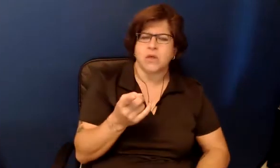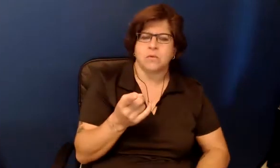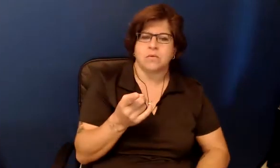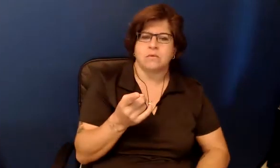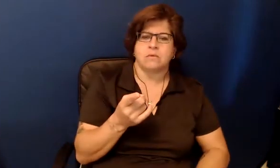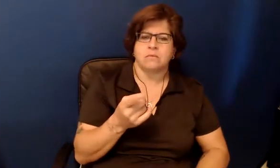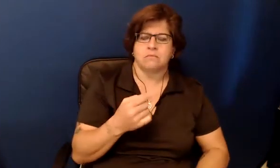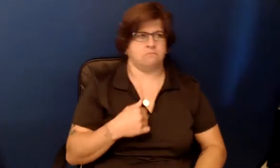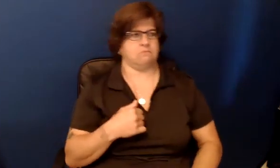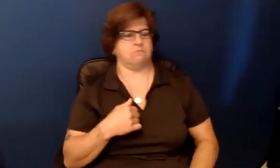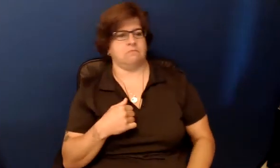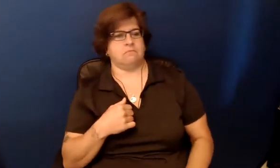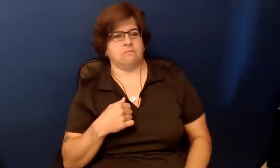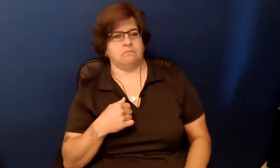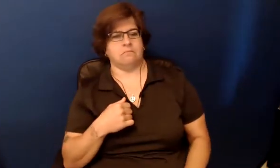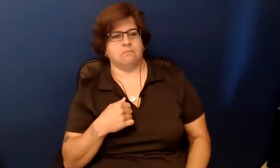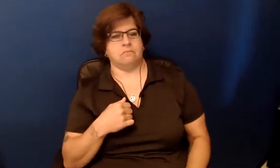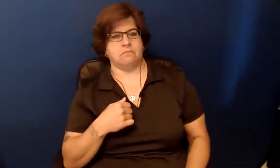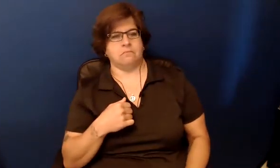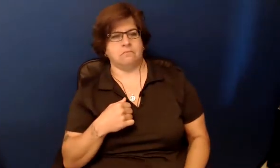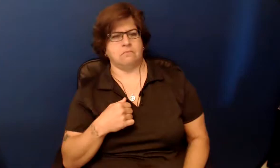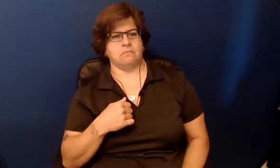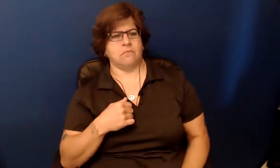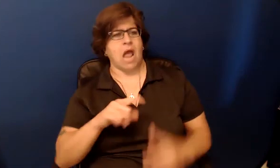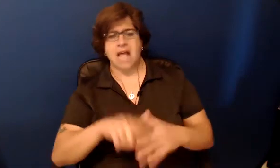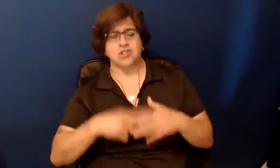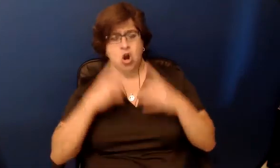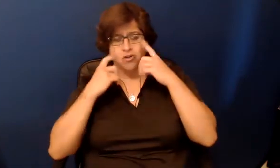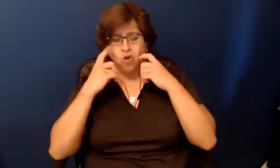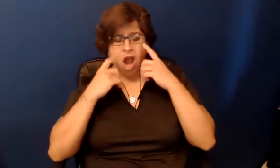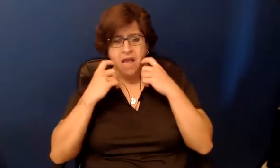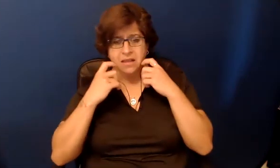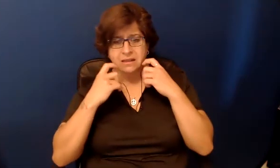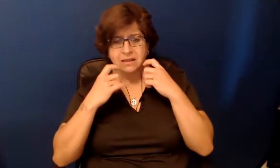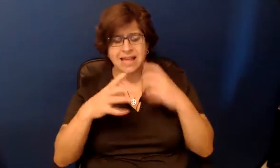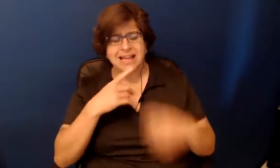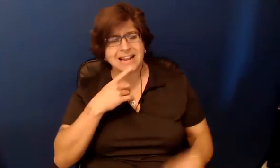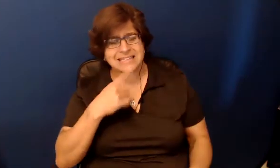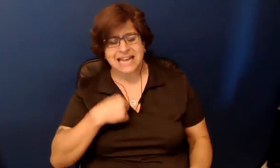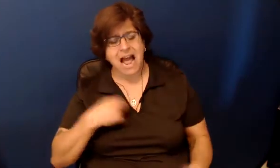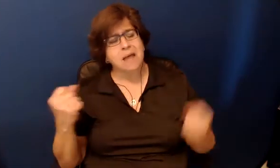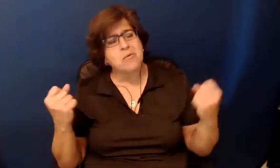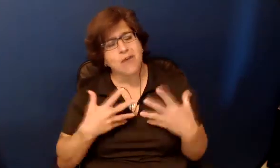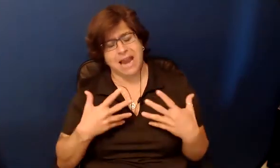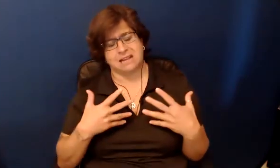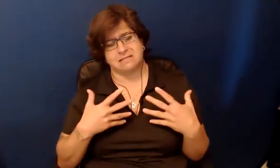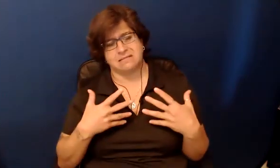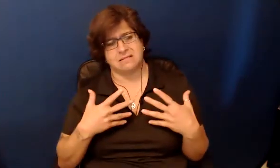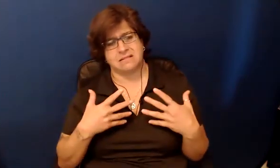at one point in there, he says, "What is the matter with you?" And I started to cry. And